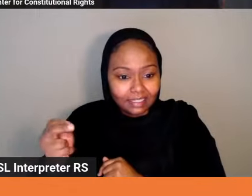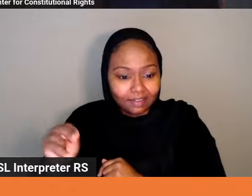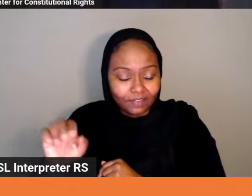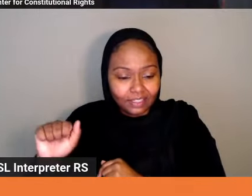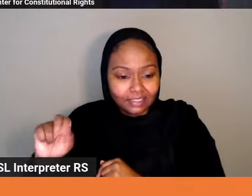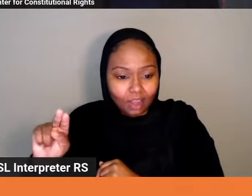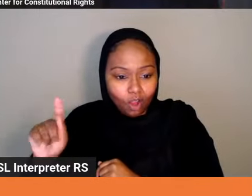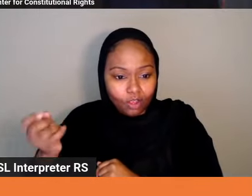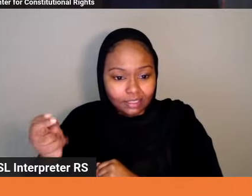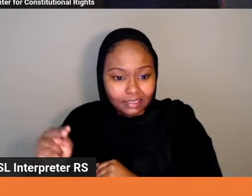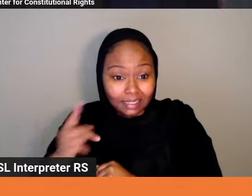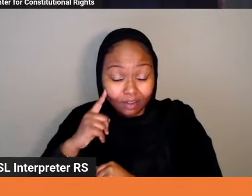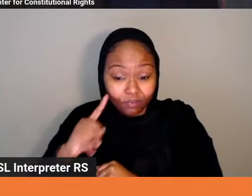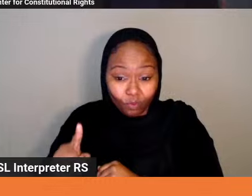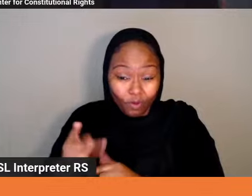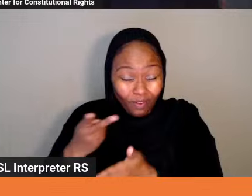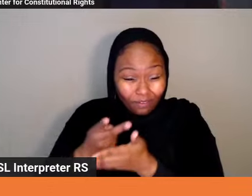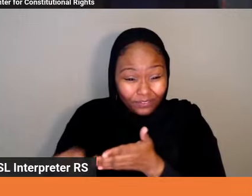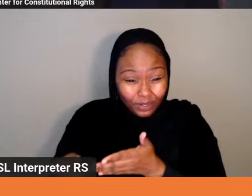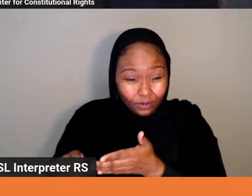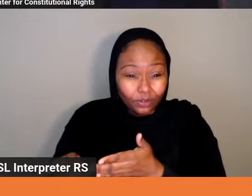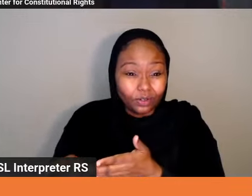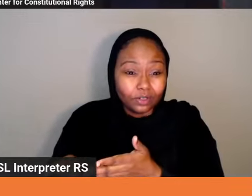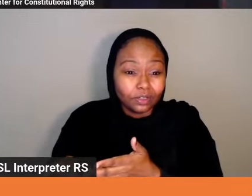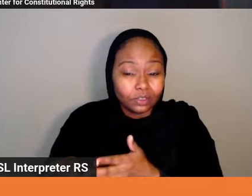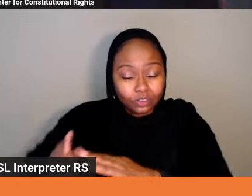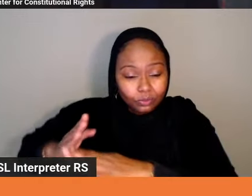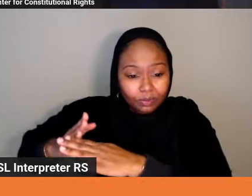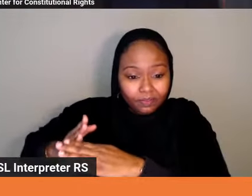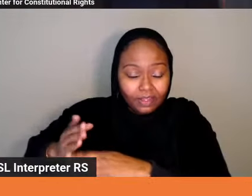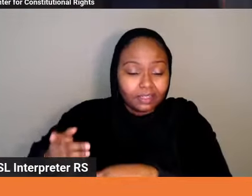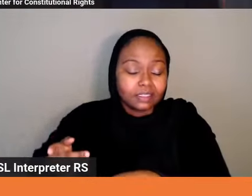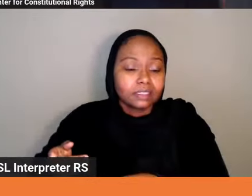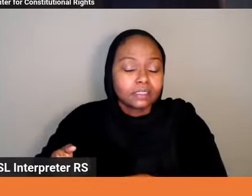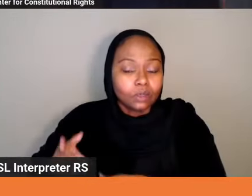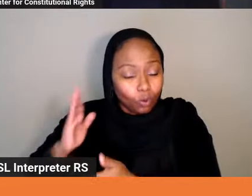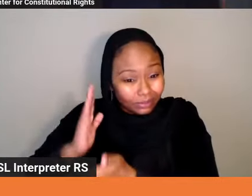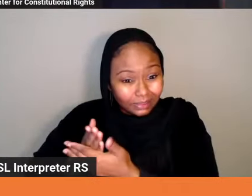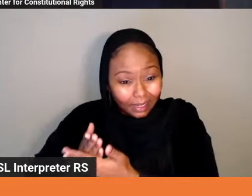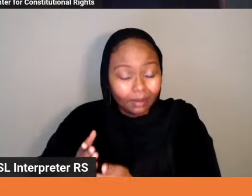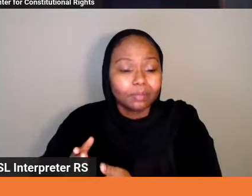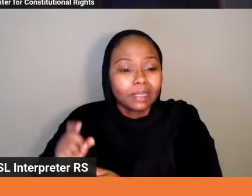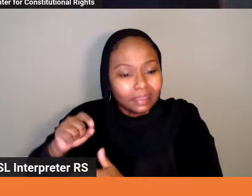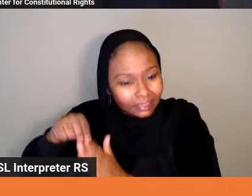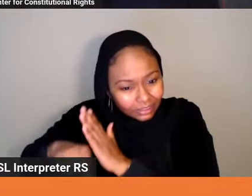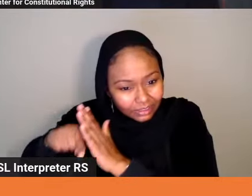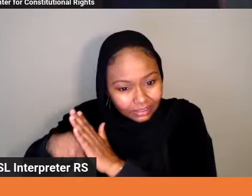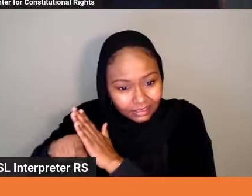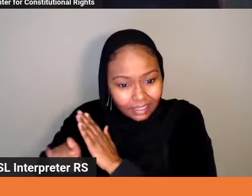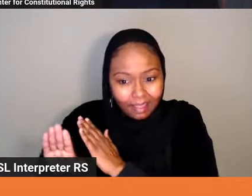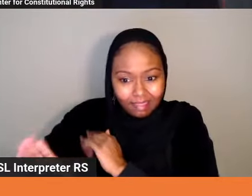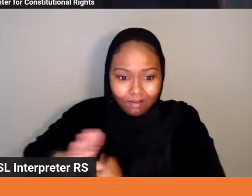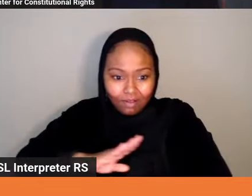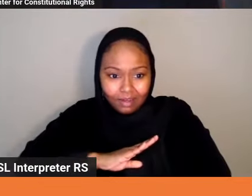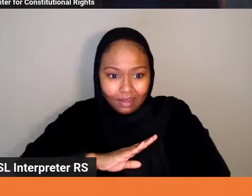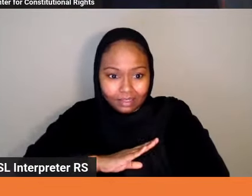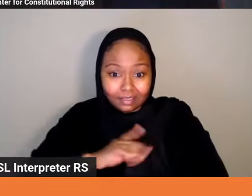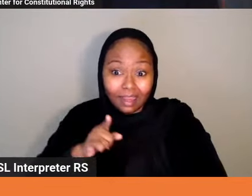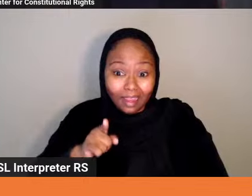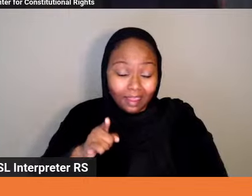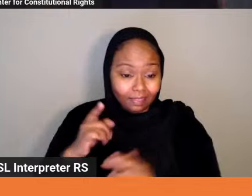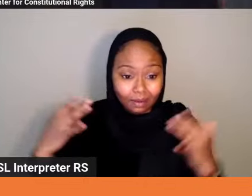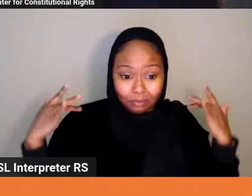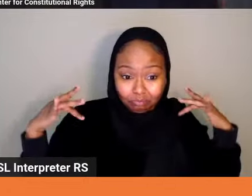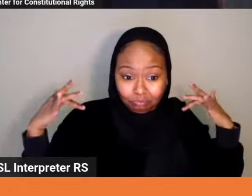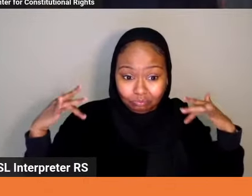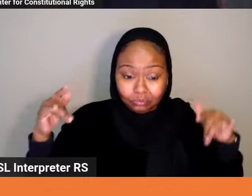failure to prevent the genocide in Gaza and their complicity in it by continuing to lend